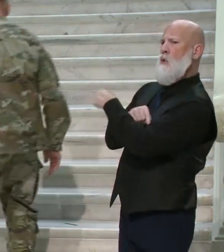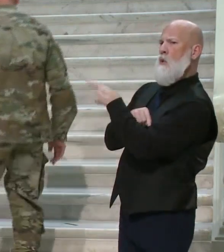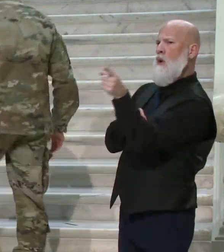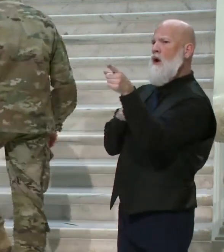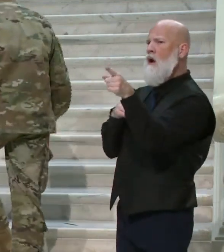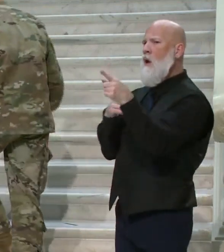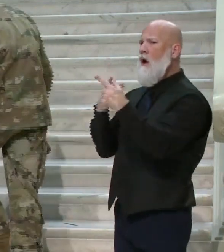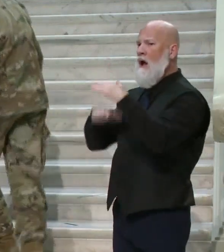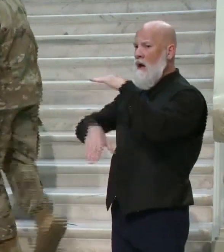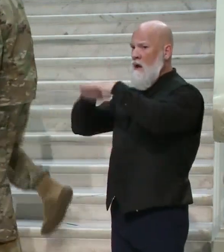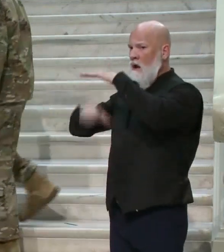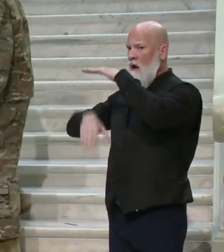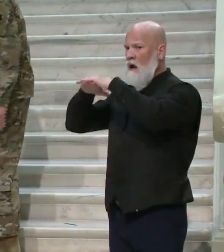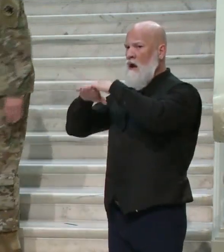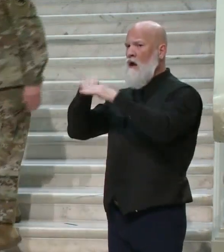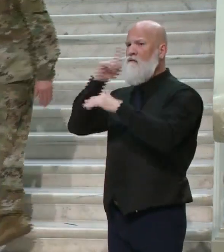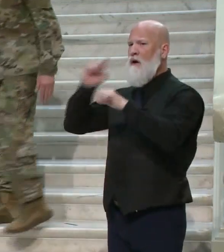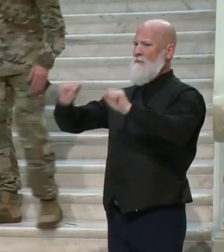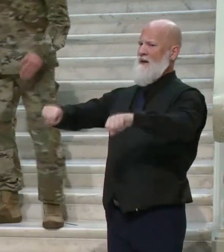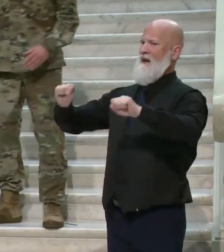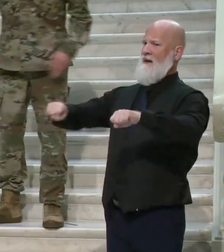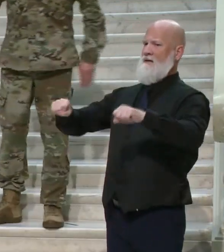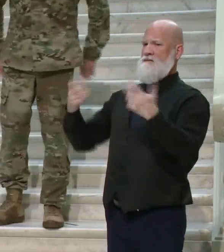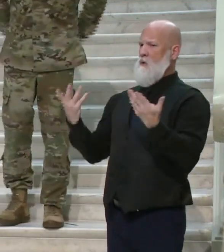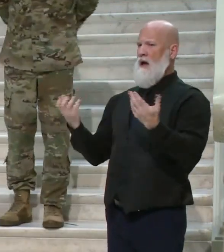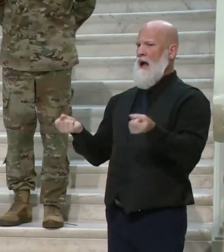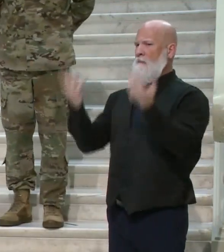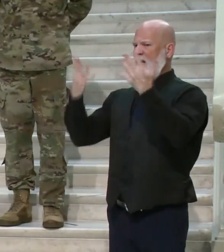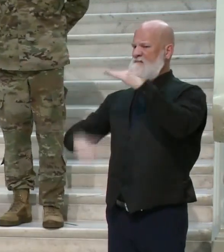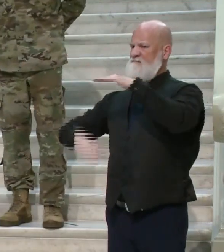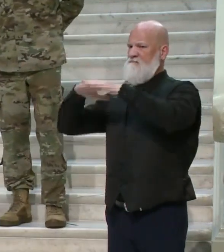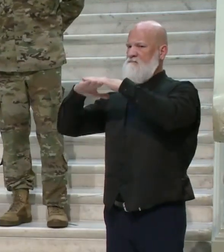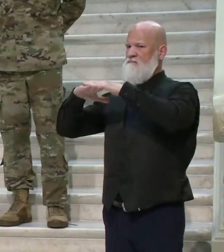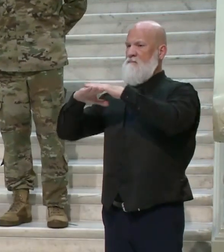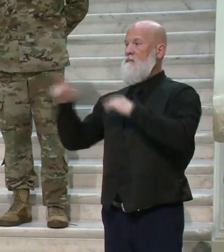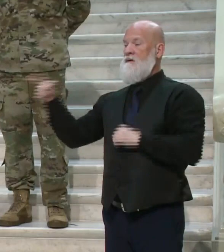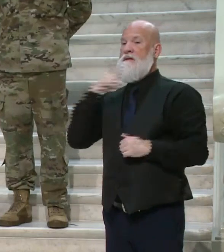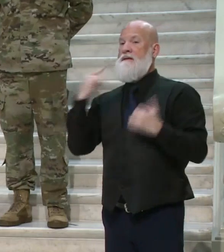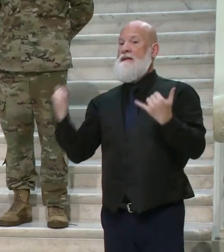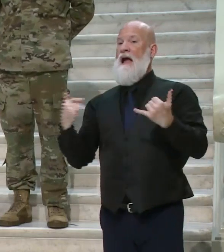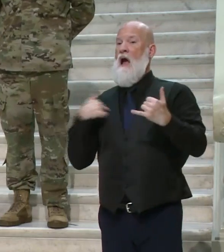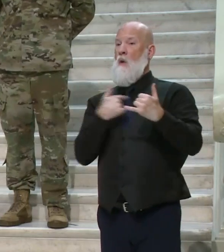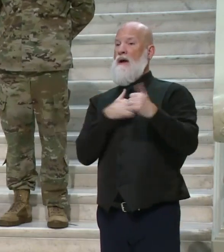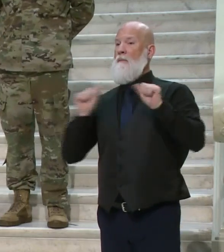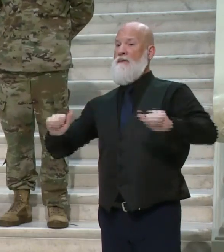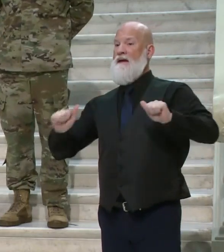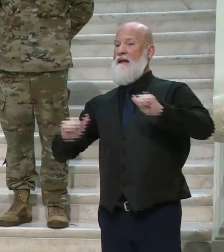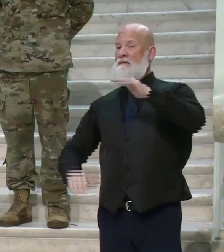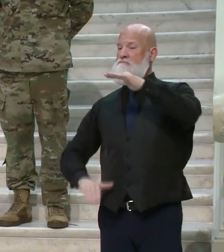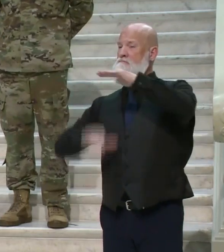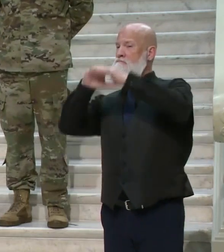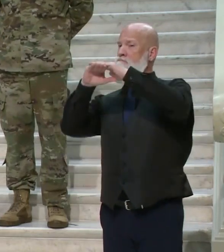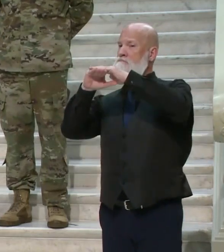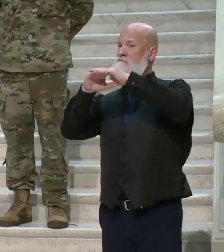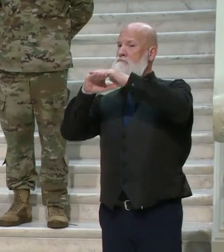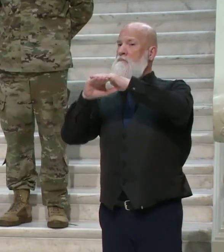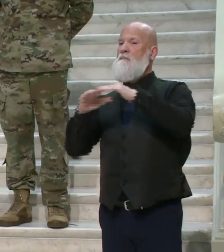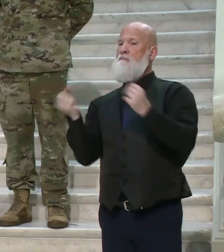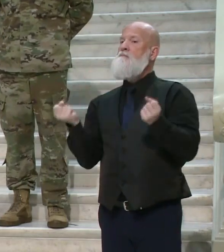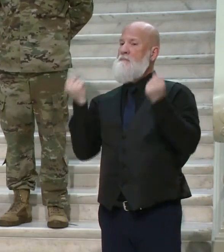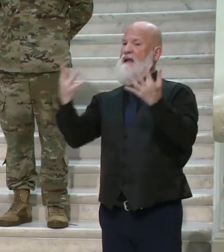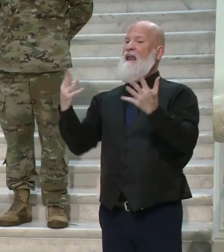of capacity might be right now? Well, right now we are hoping to do thousands and thousands of